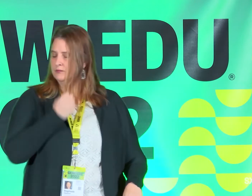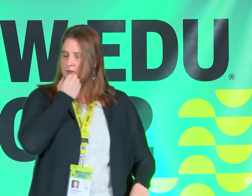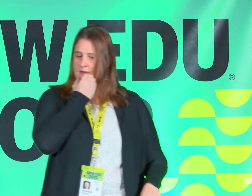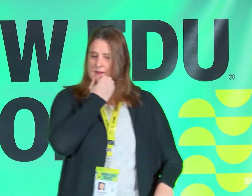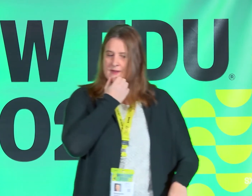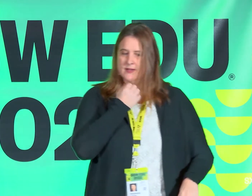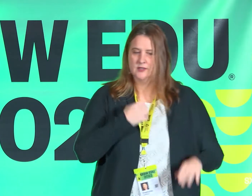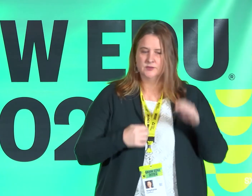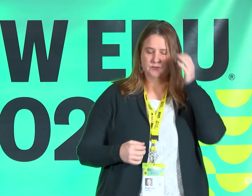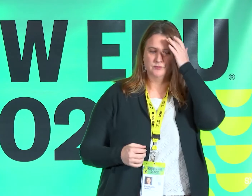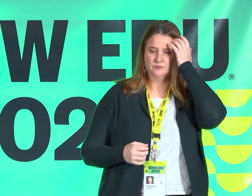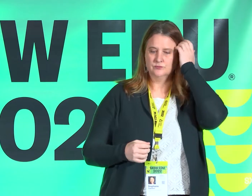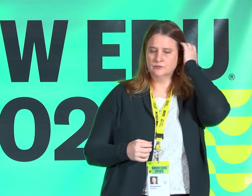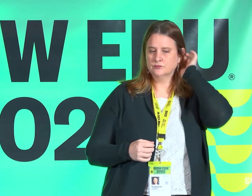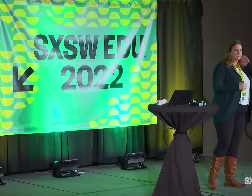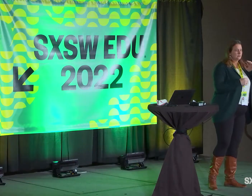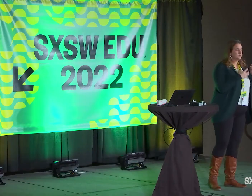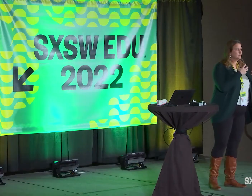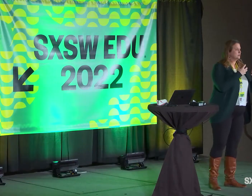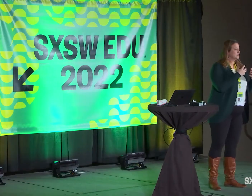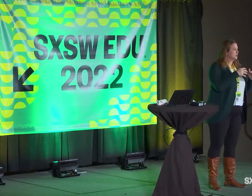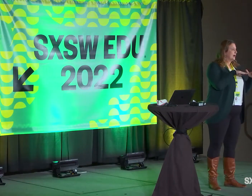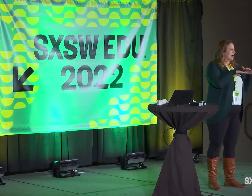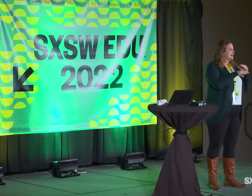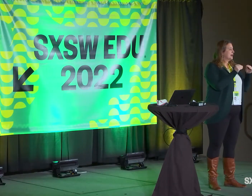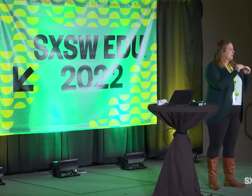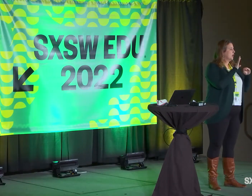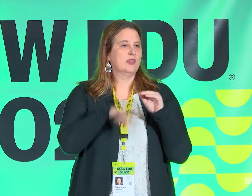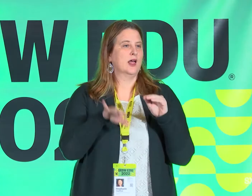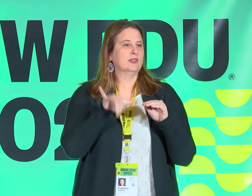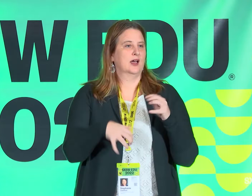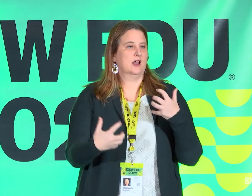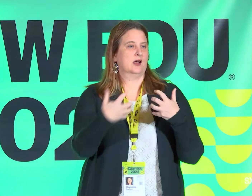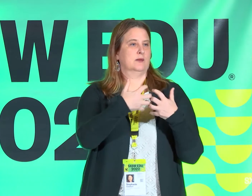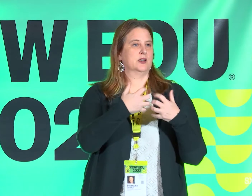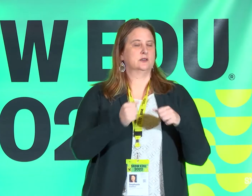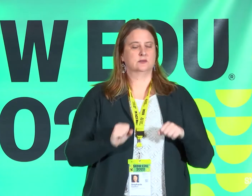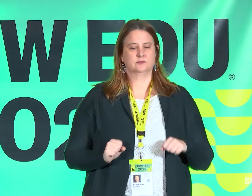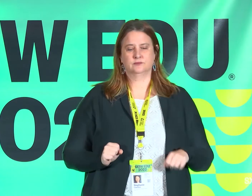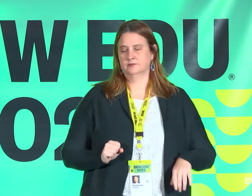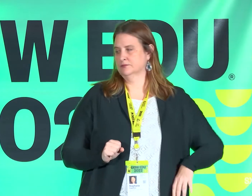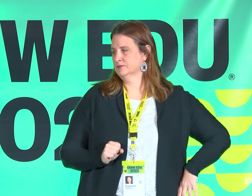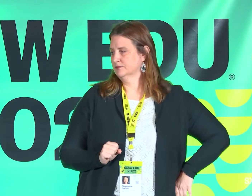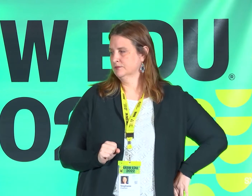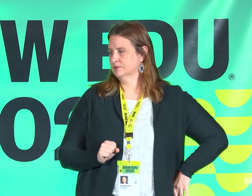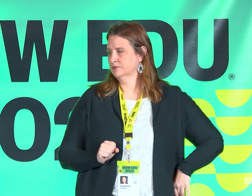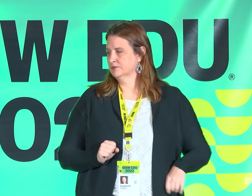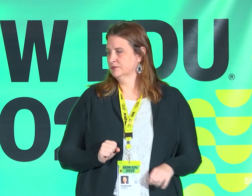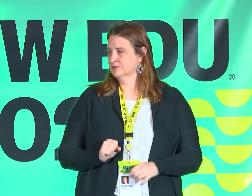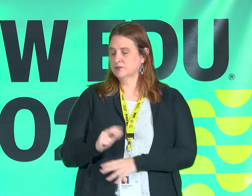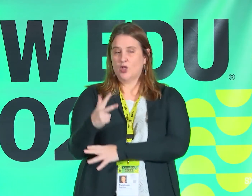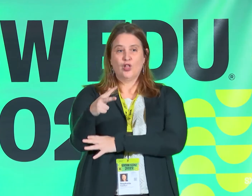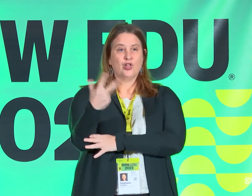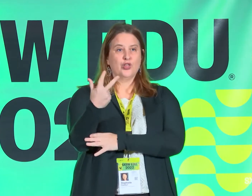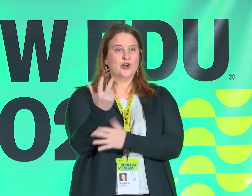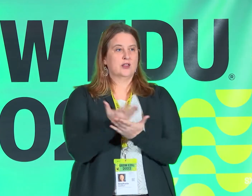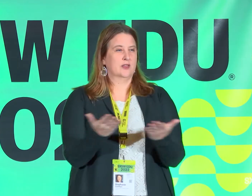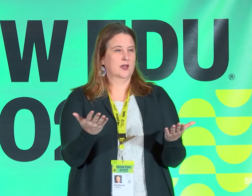then accommodations, but does not create access. Again, access is more than just an accommodation.